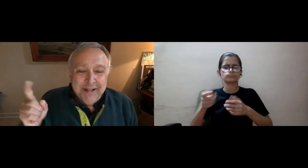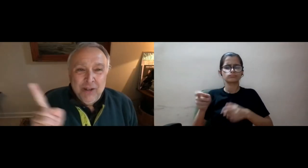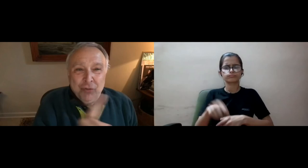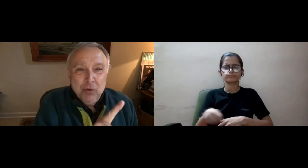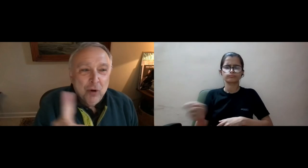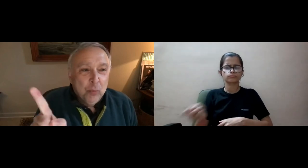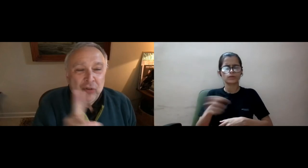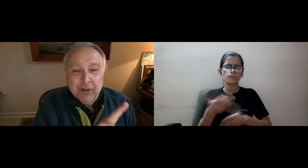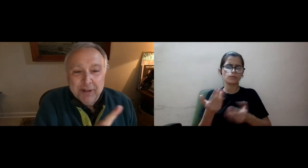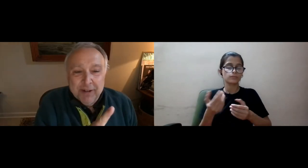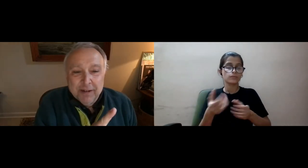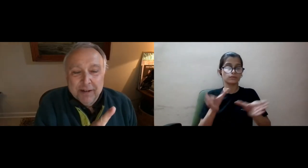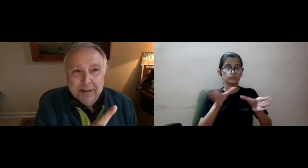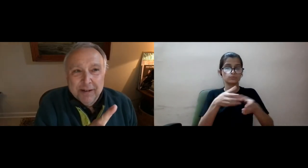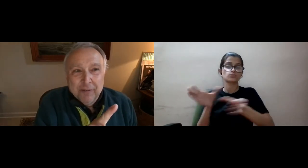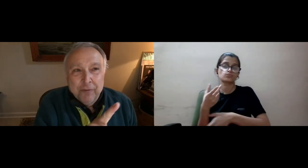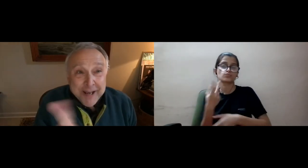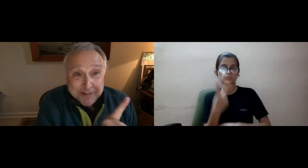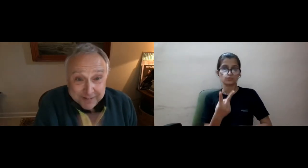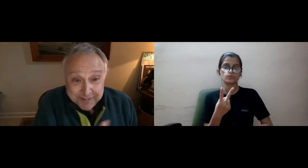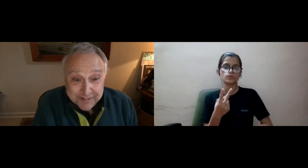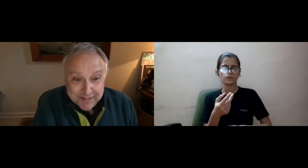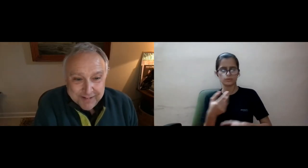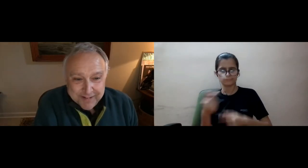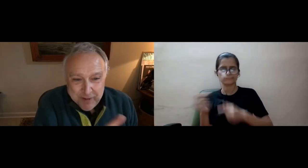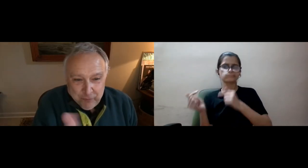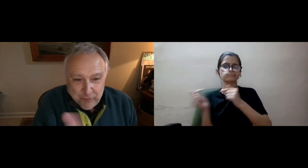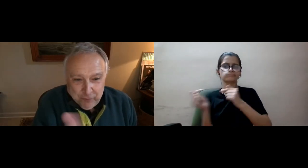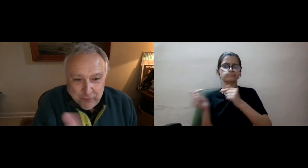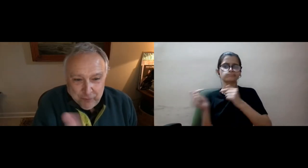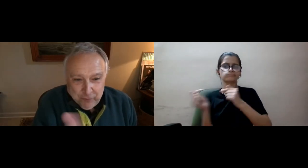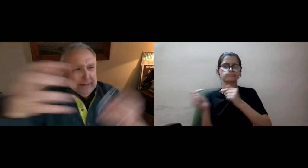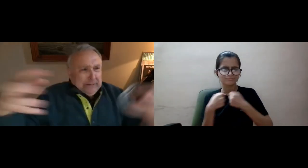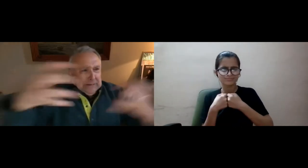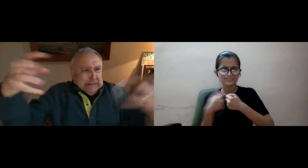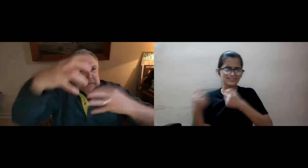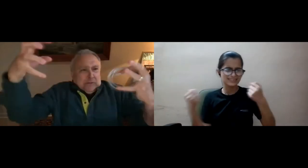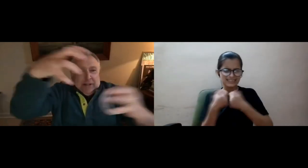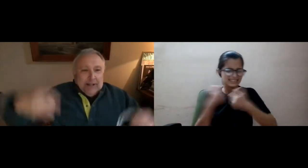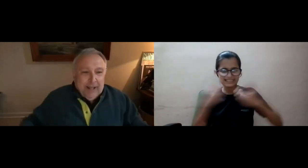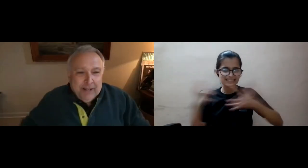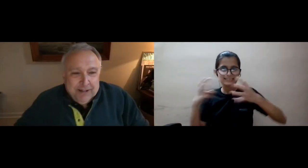And these two groups fight. They fight.